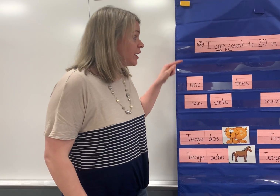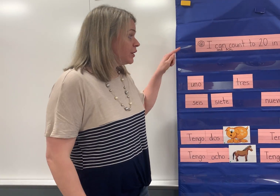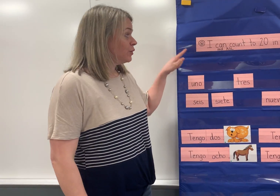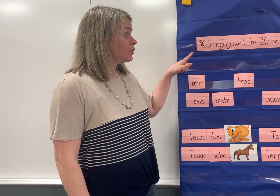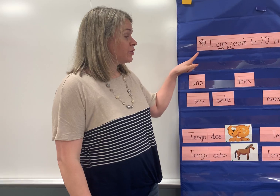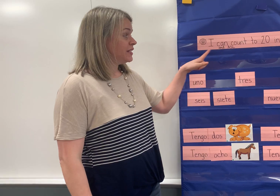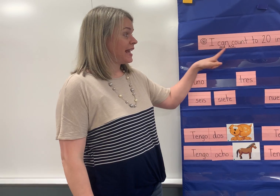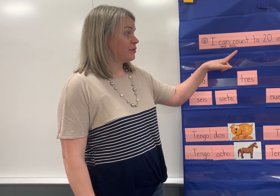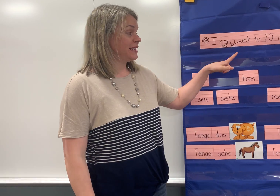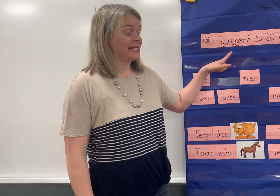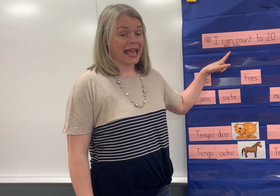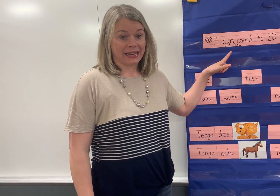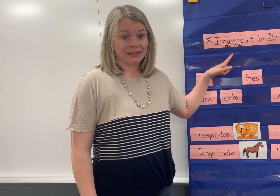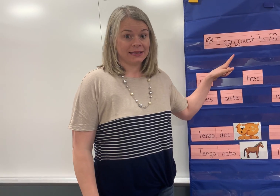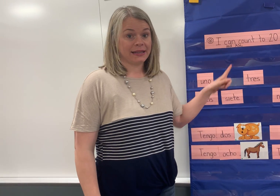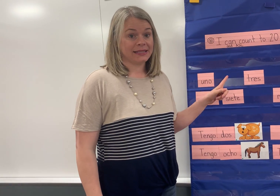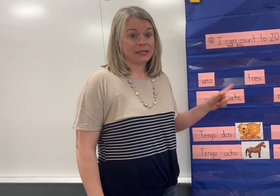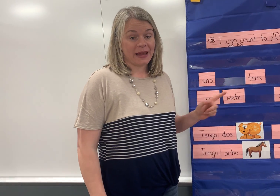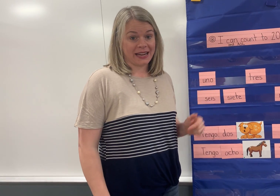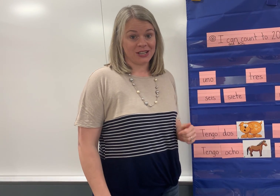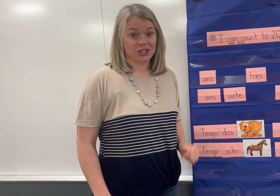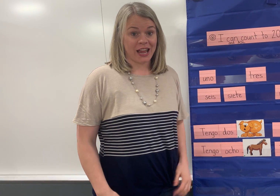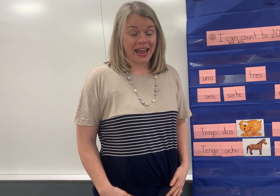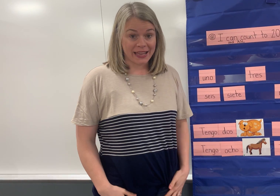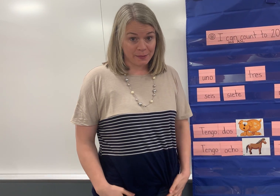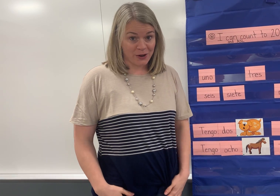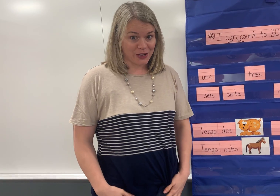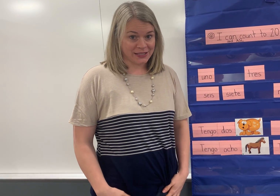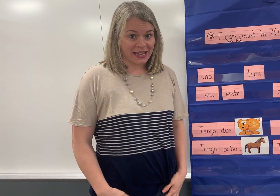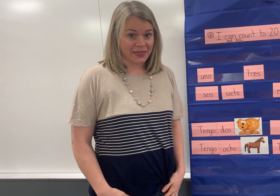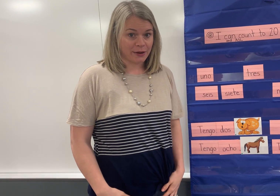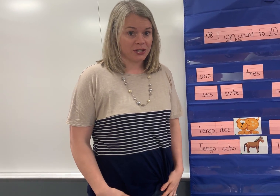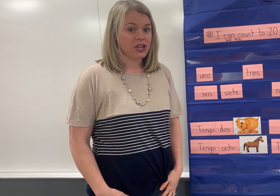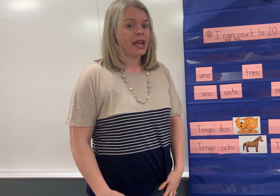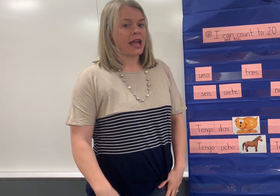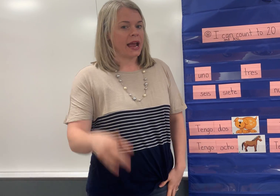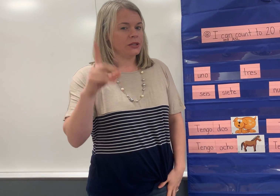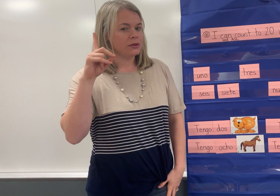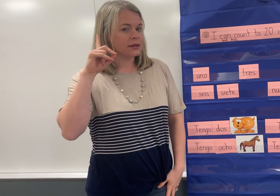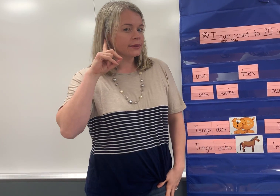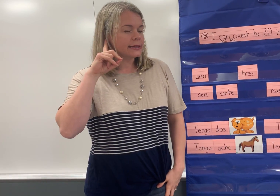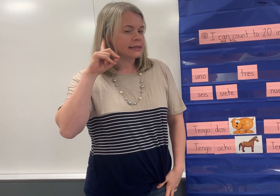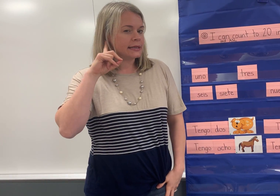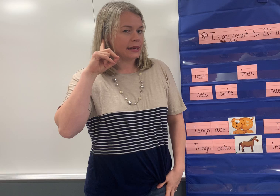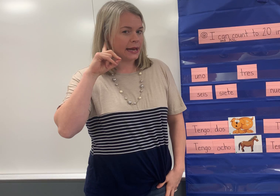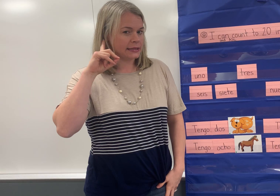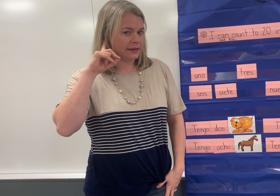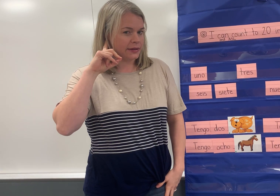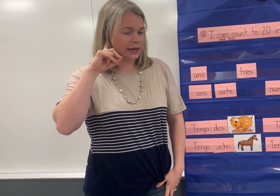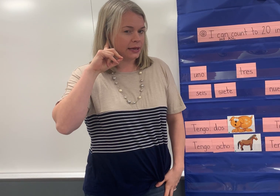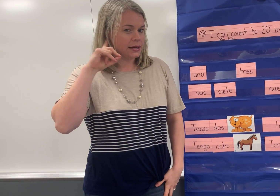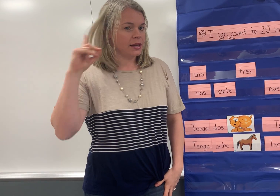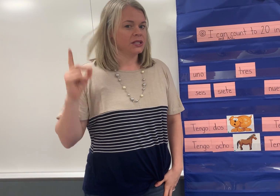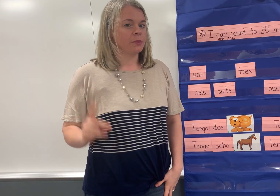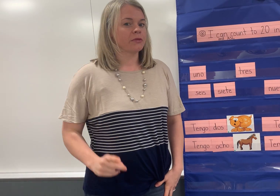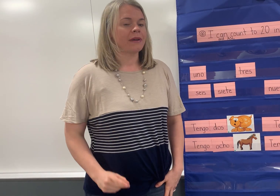you learned to count to 10 in Spanish and American Sign Language, and you did a listening activity to